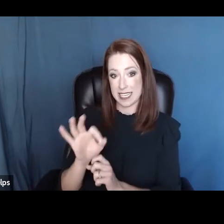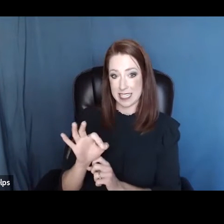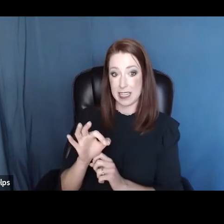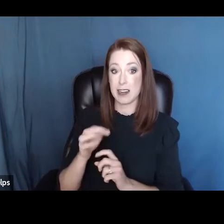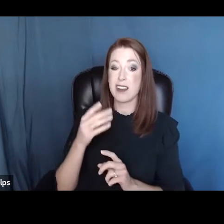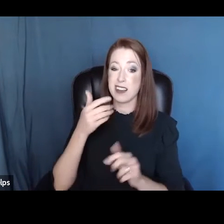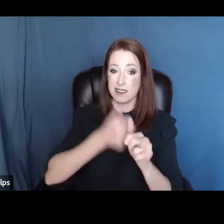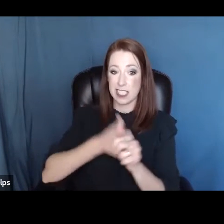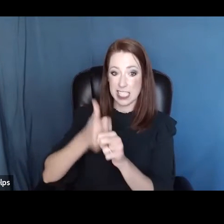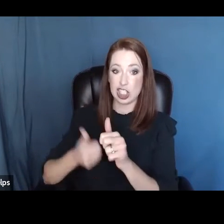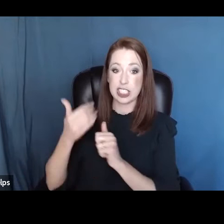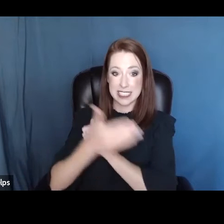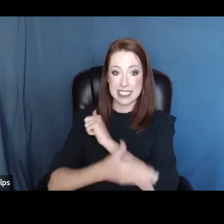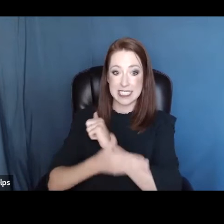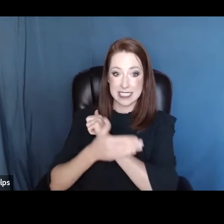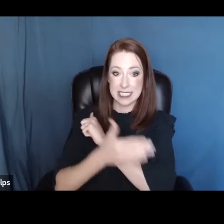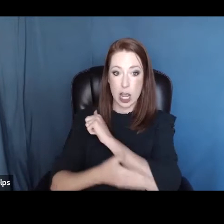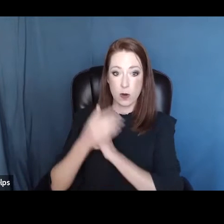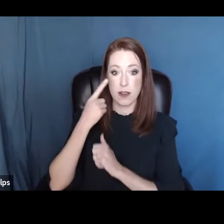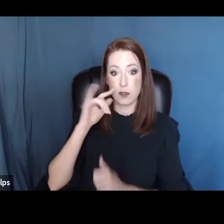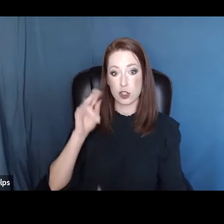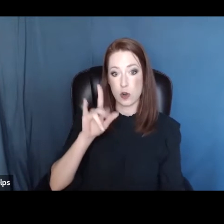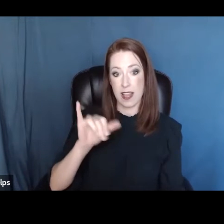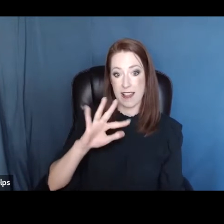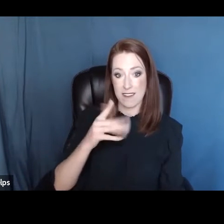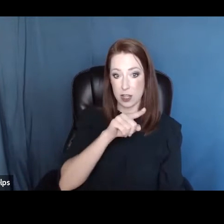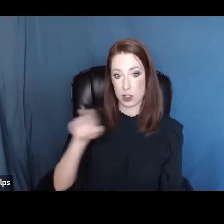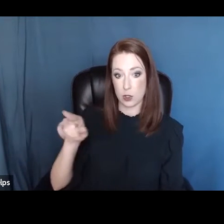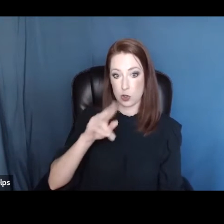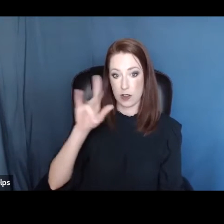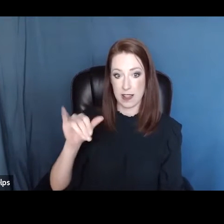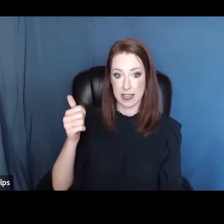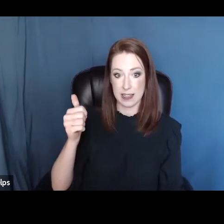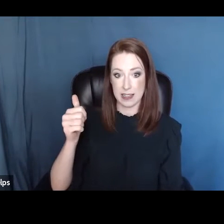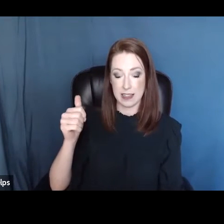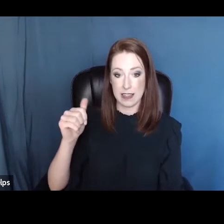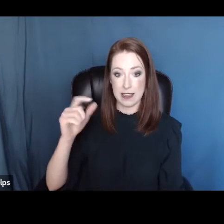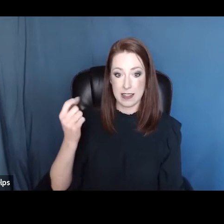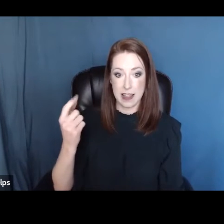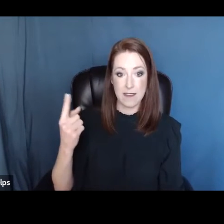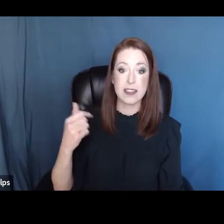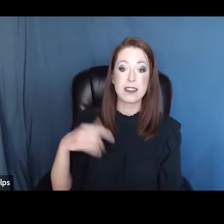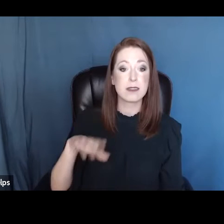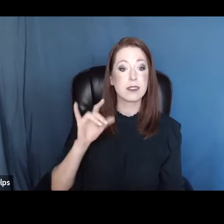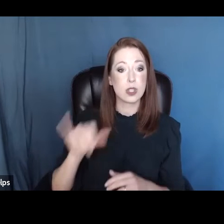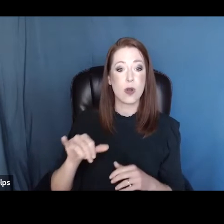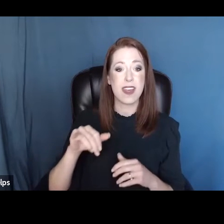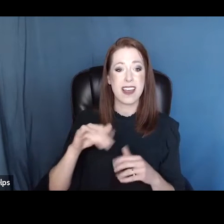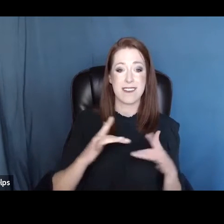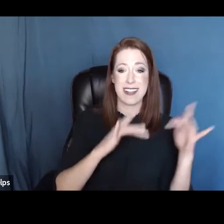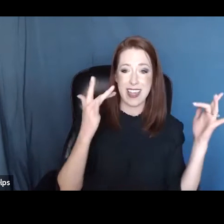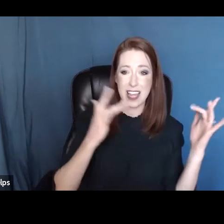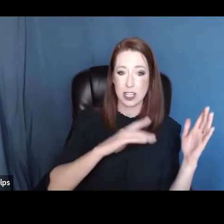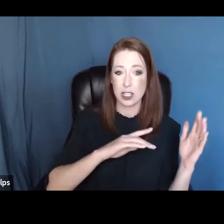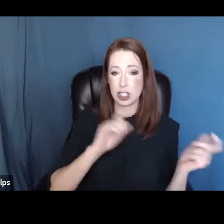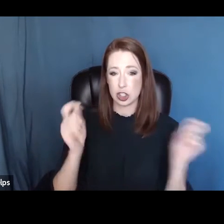over a period of 10 weeks from July 5th to September 19th, 2021. Counties are shaded from white to light orange to